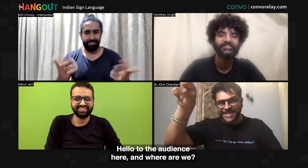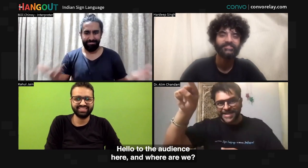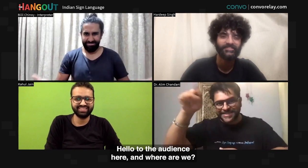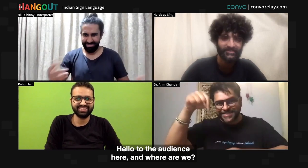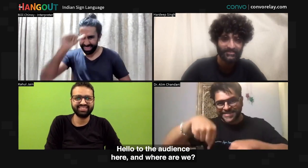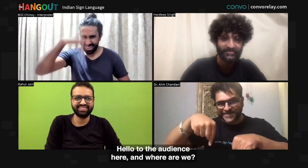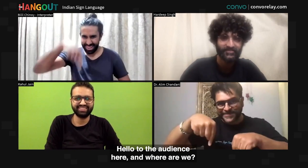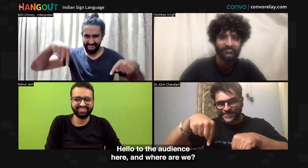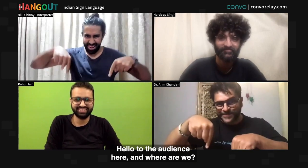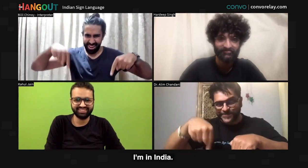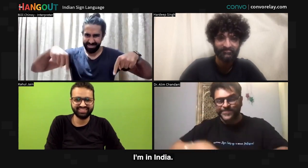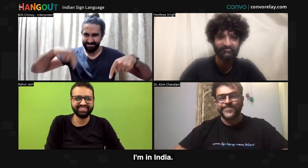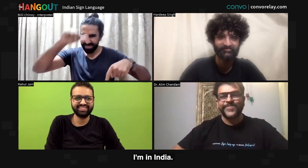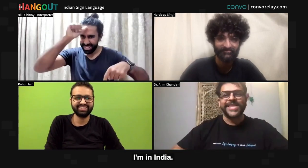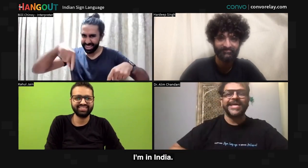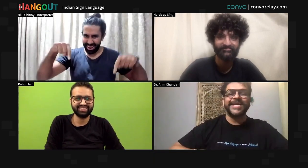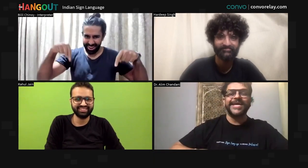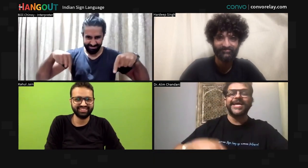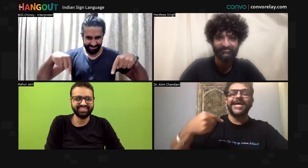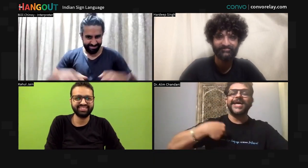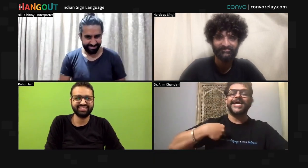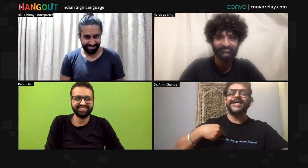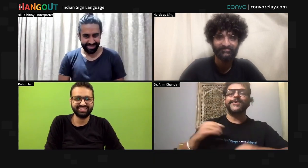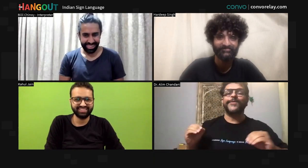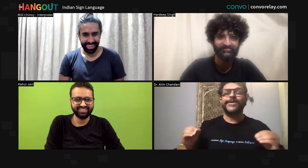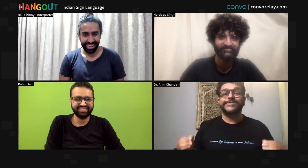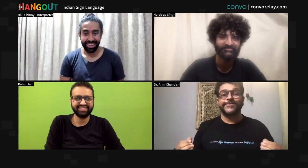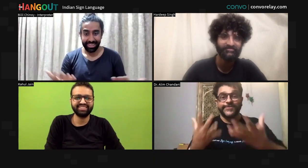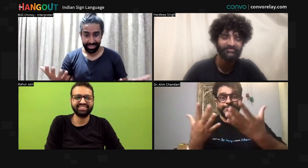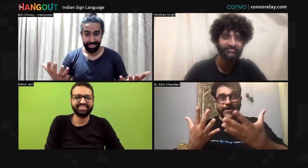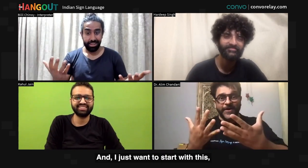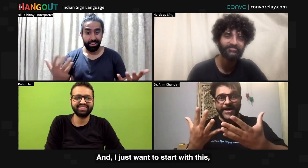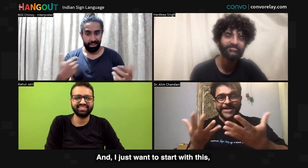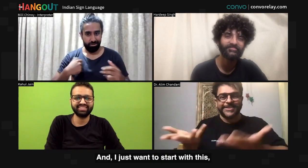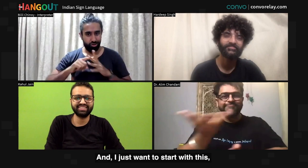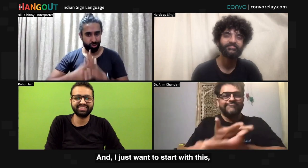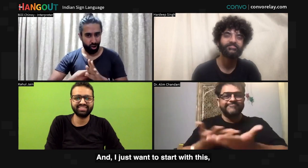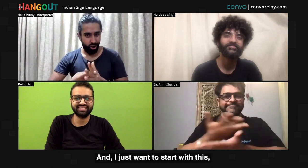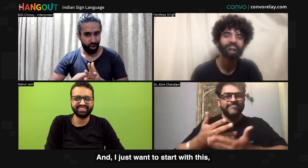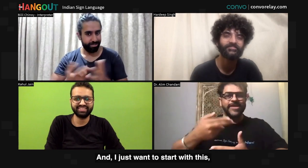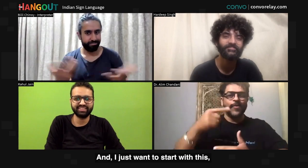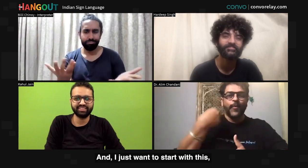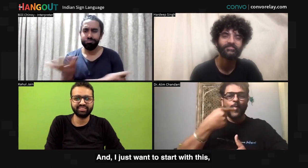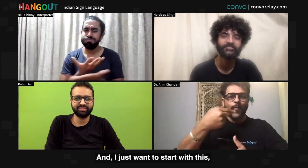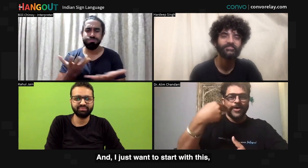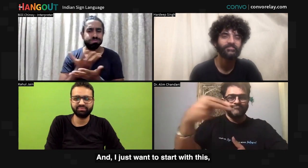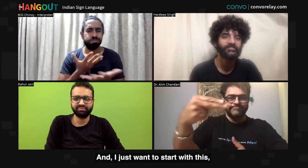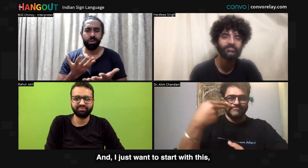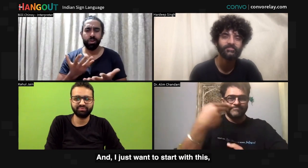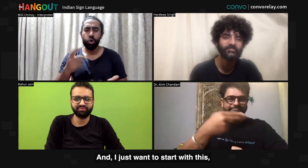And where are we? I'm in India. And I just want to start